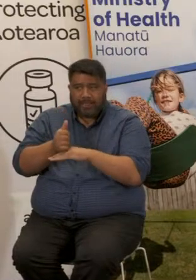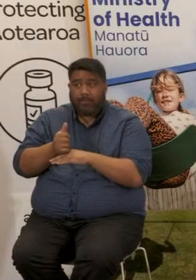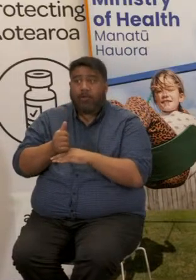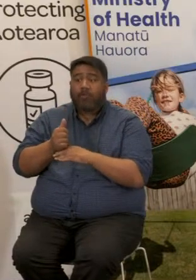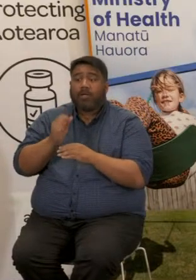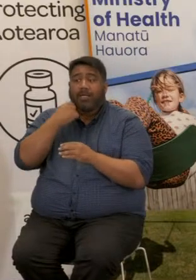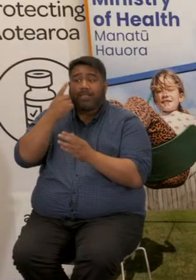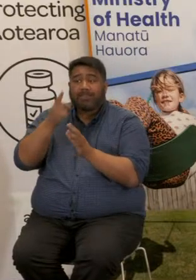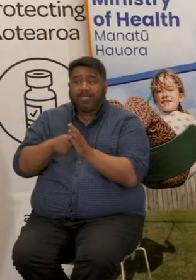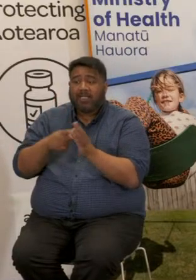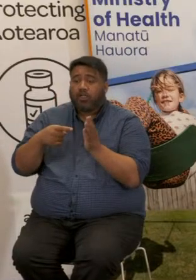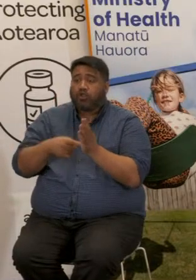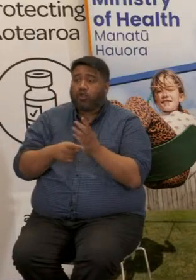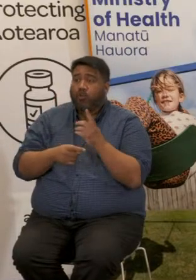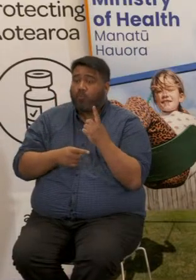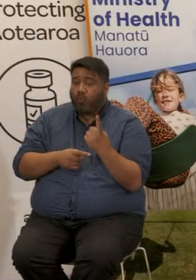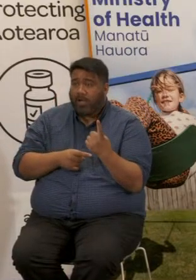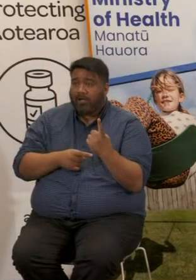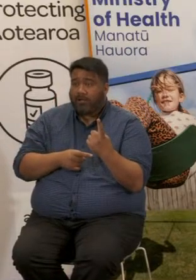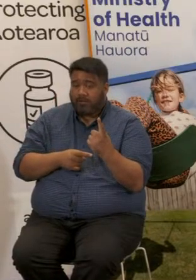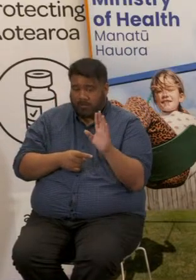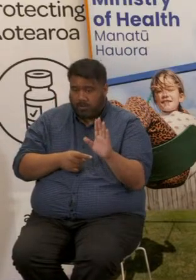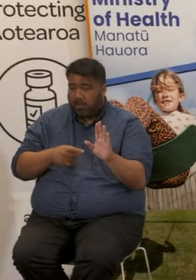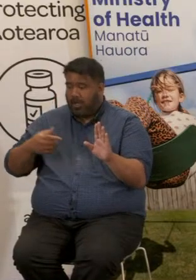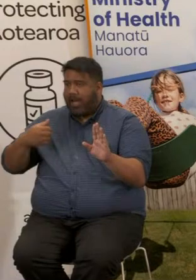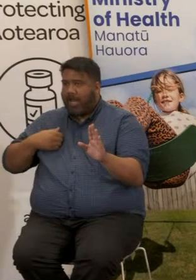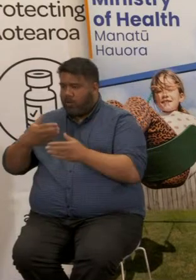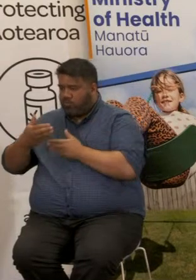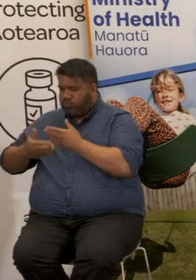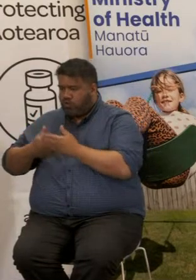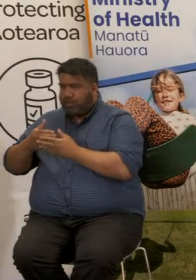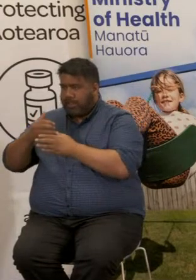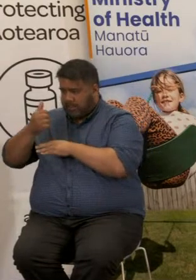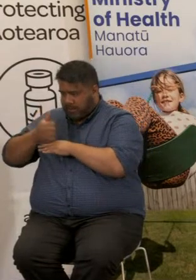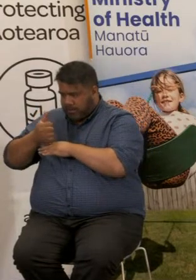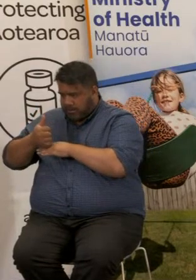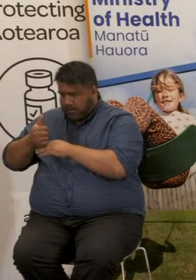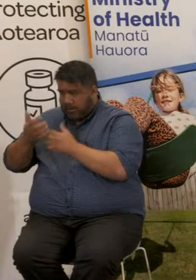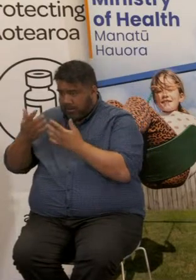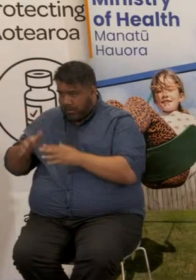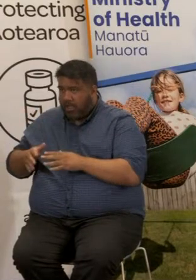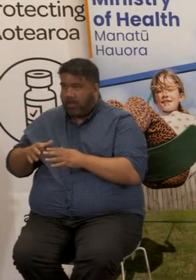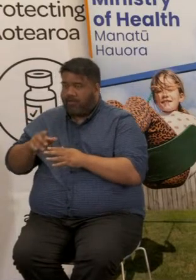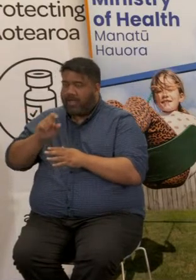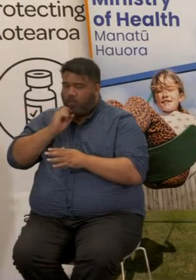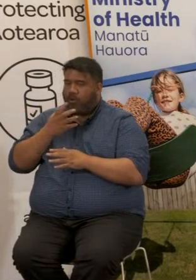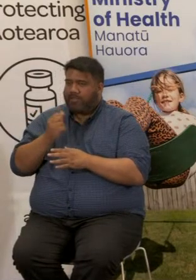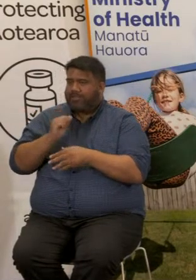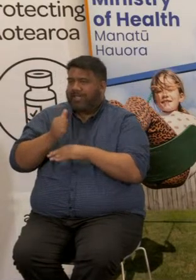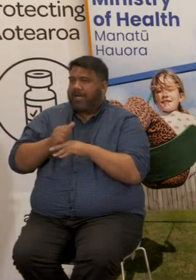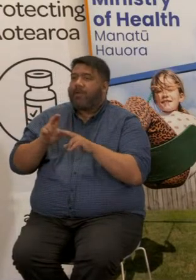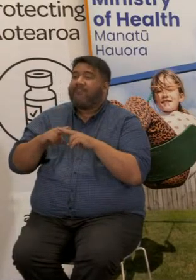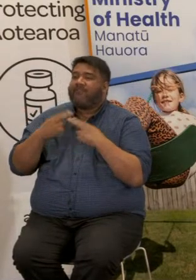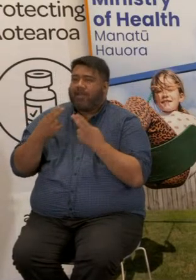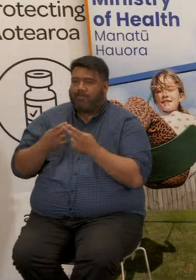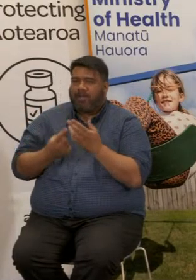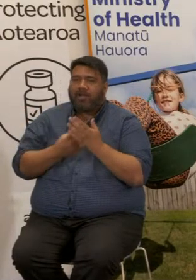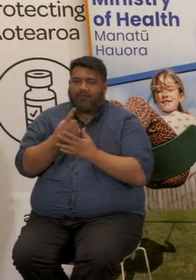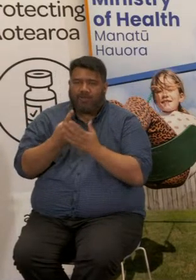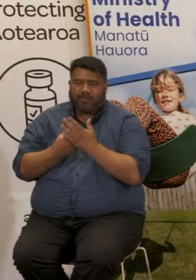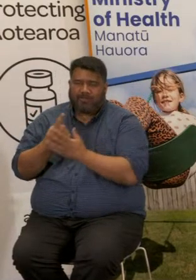the processes have been finalised. Whānau events would be the first one, and actually lining